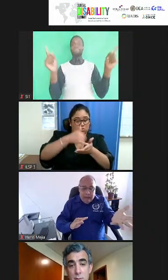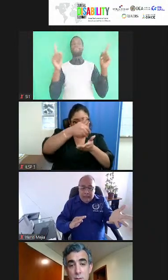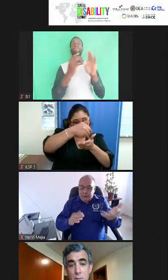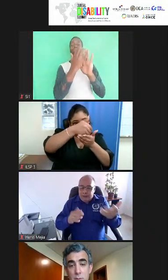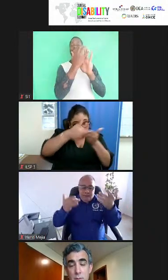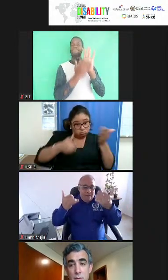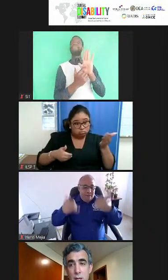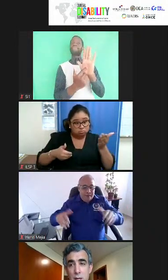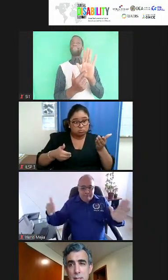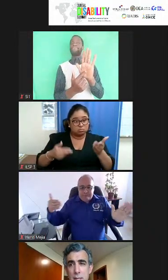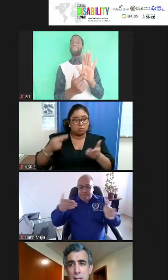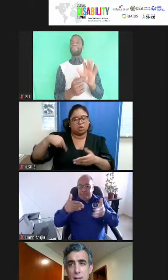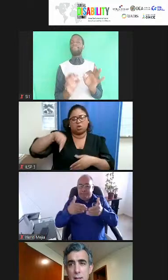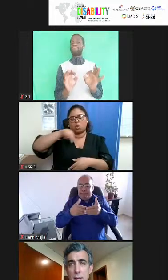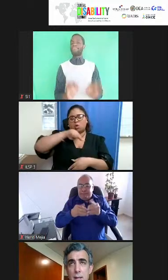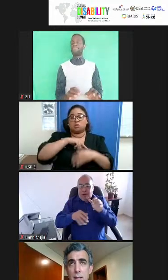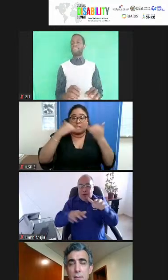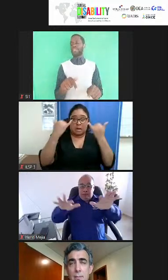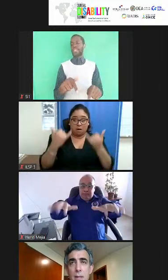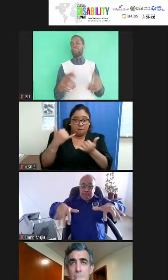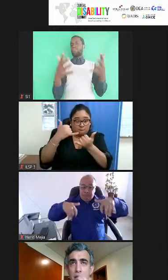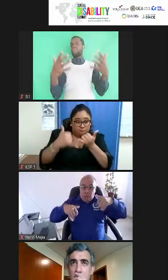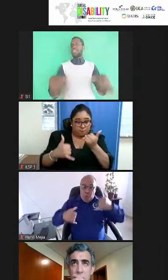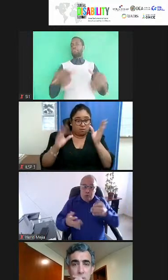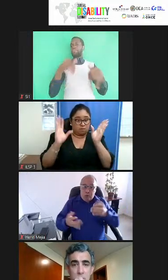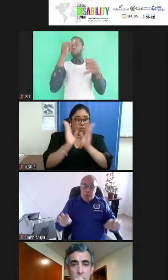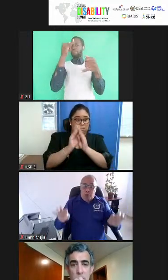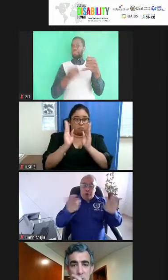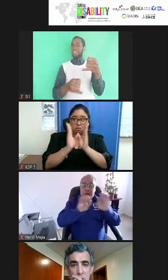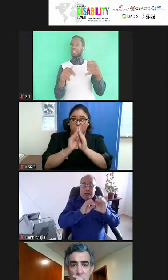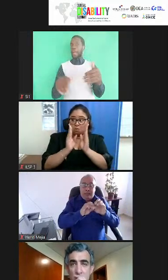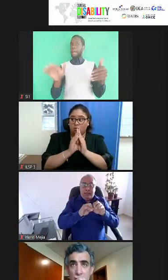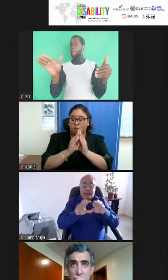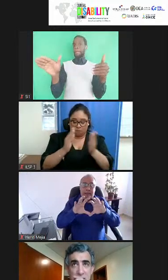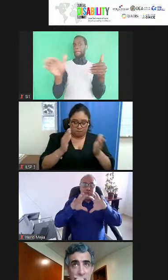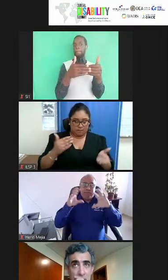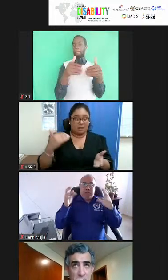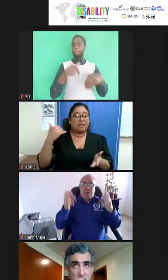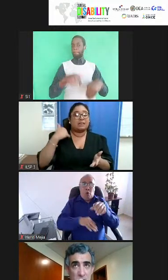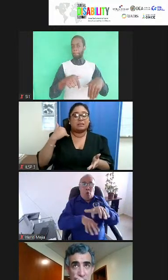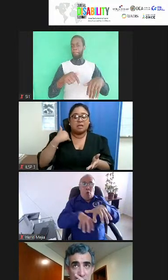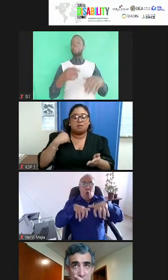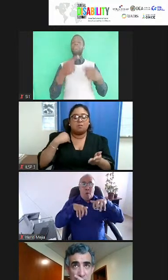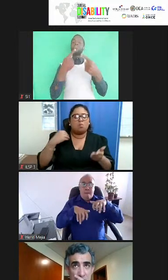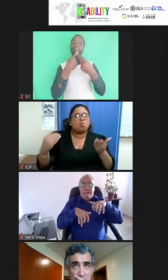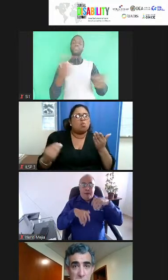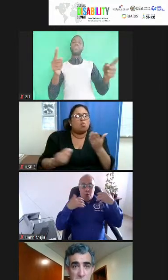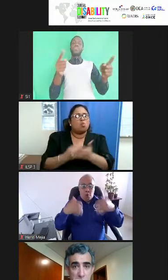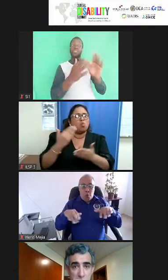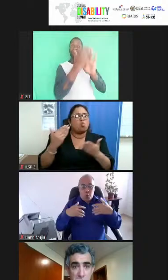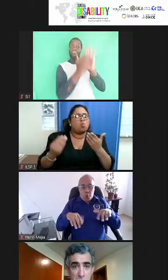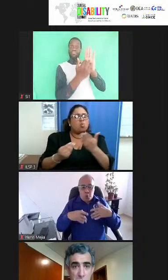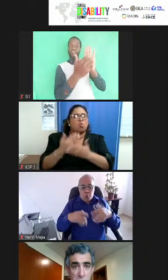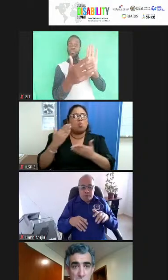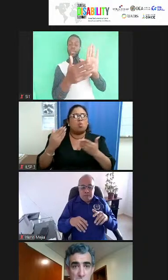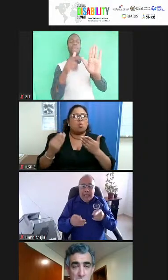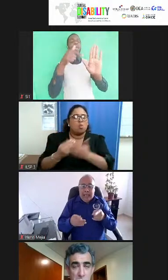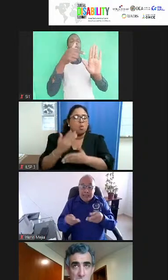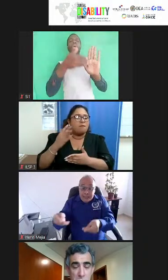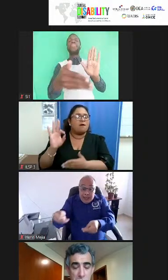with this decoration with which we finalize the summit we will have